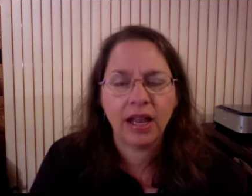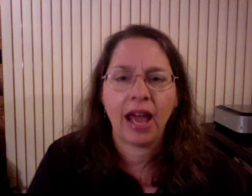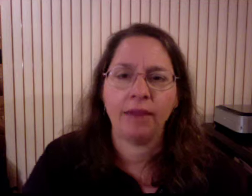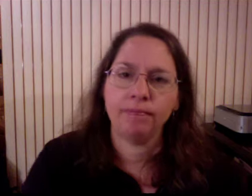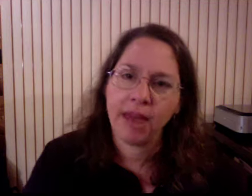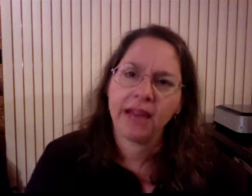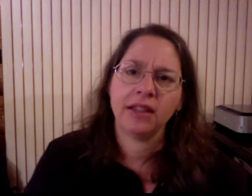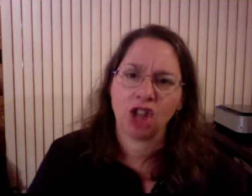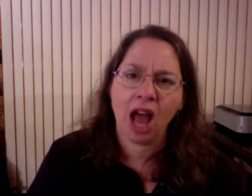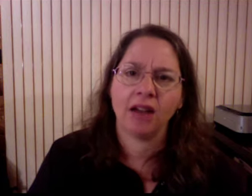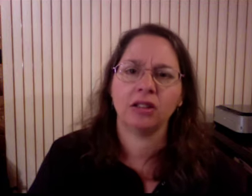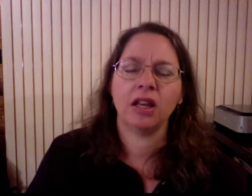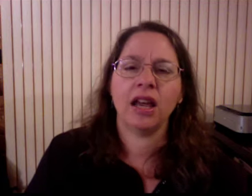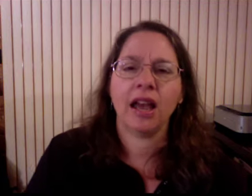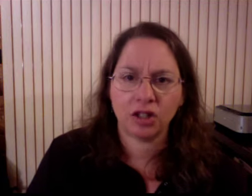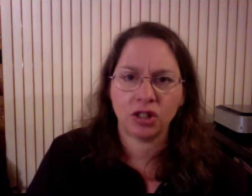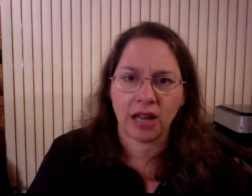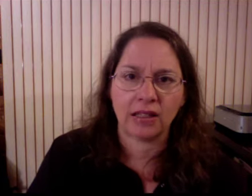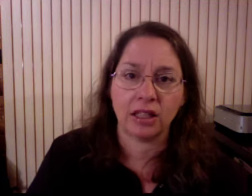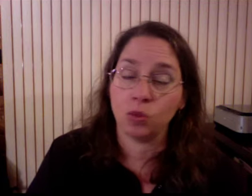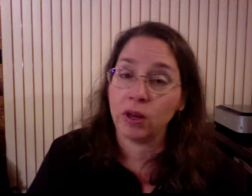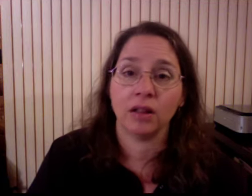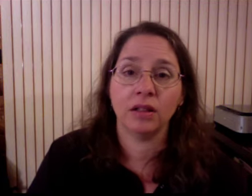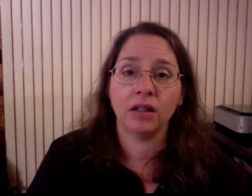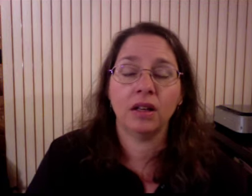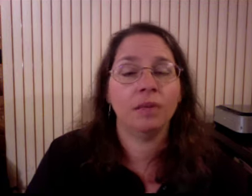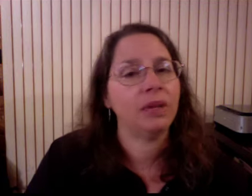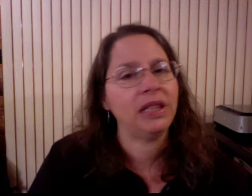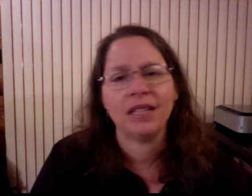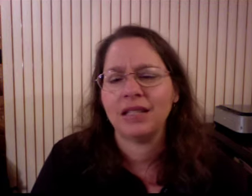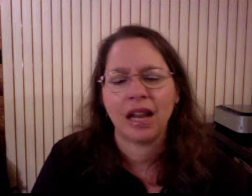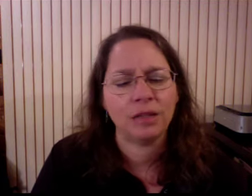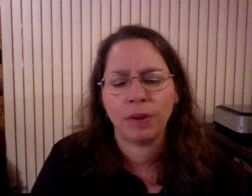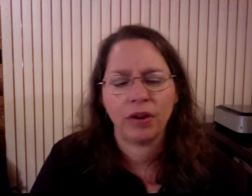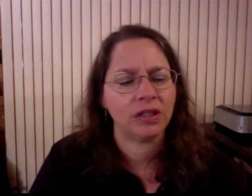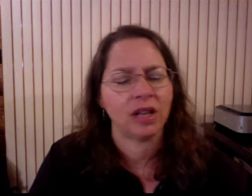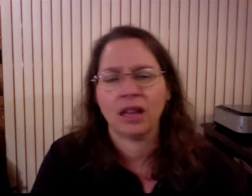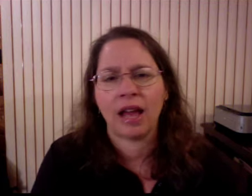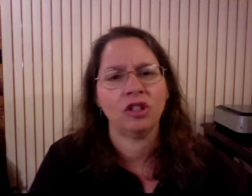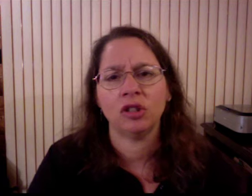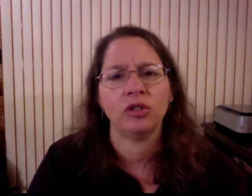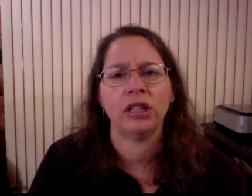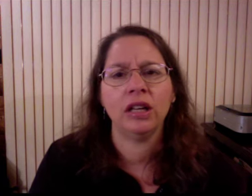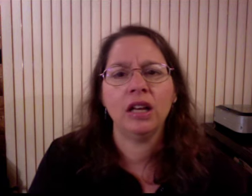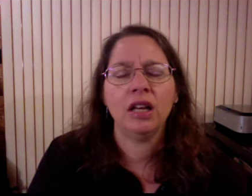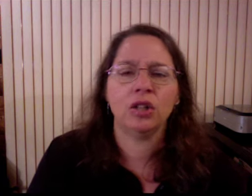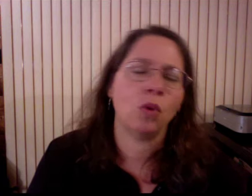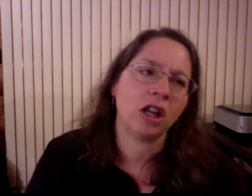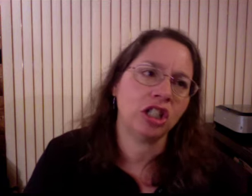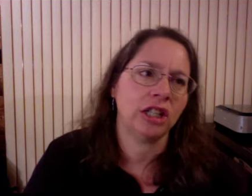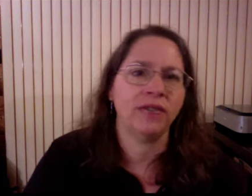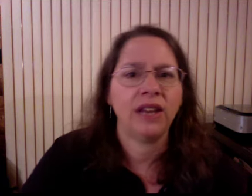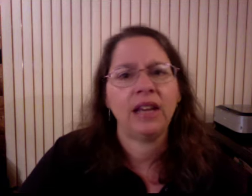and make the child exercise his will. But these days, parents allow children to watch TV,